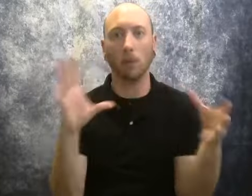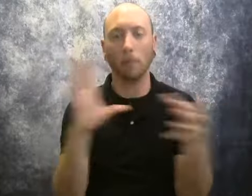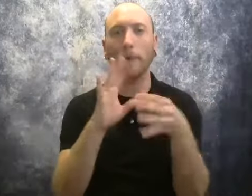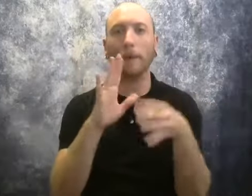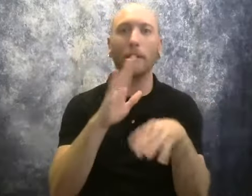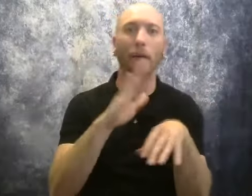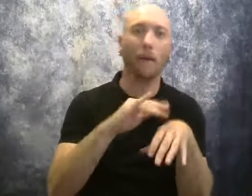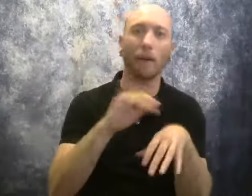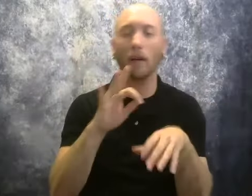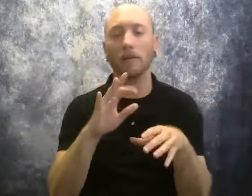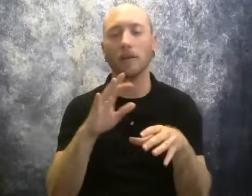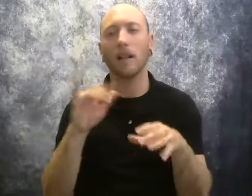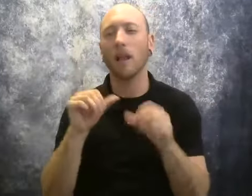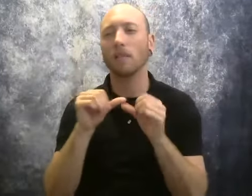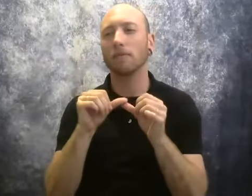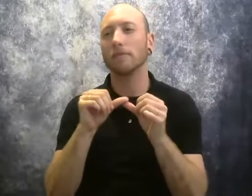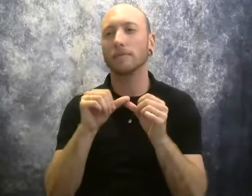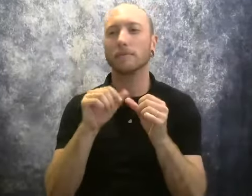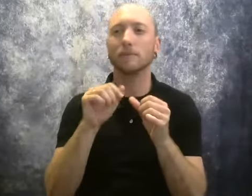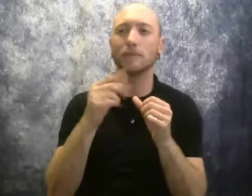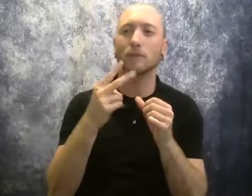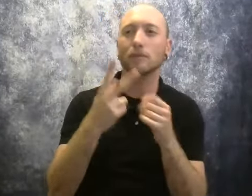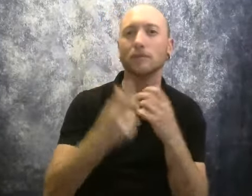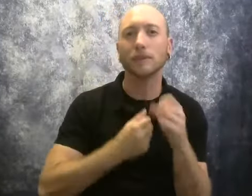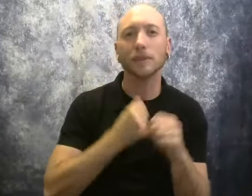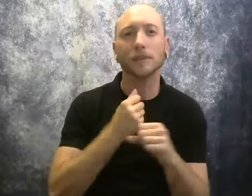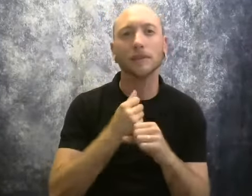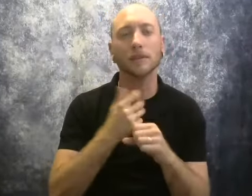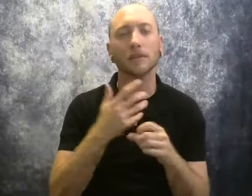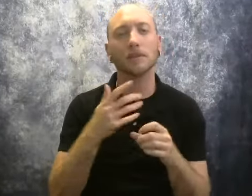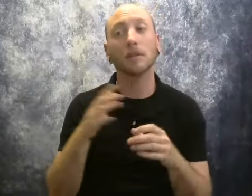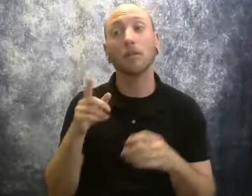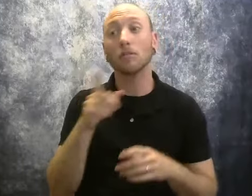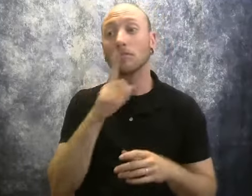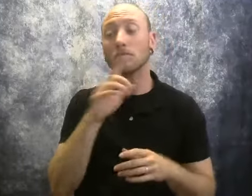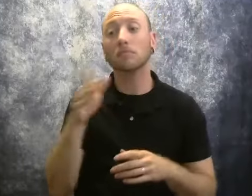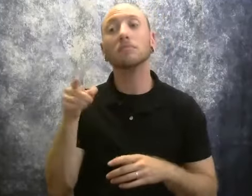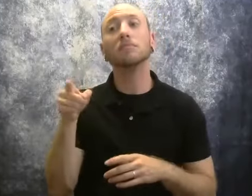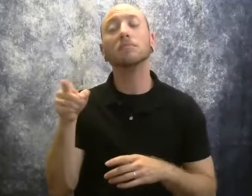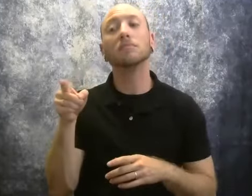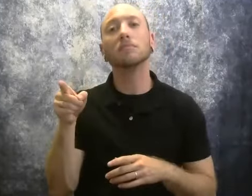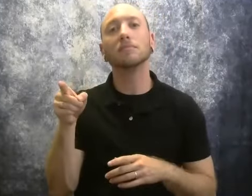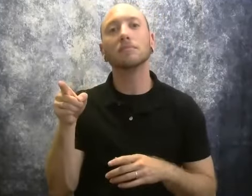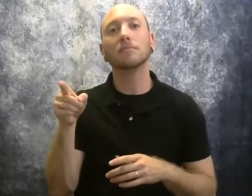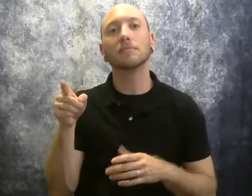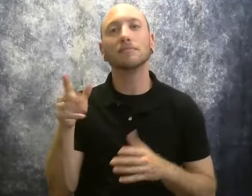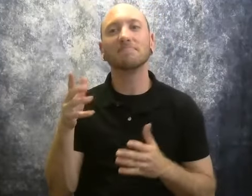off. We were together, we broke up. This happened over a period of a couple of years. Ultimately,